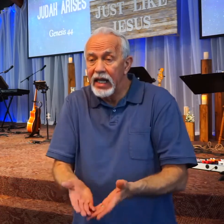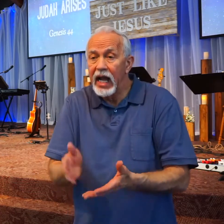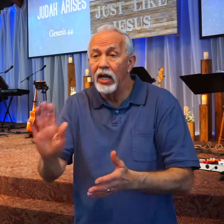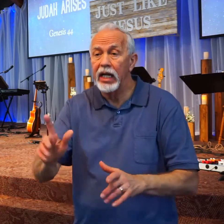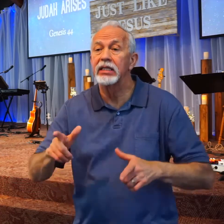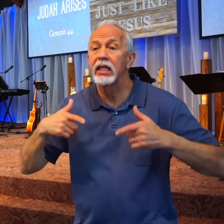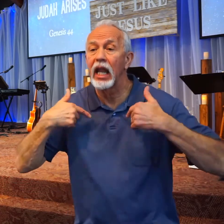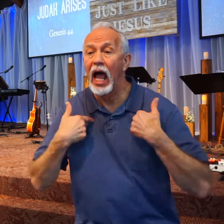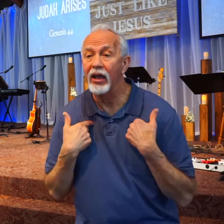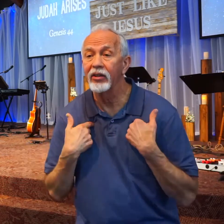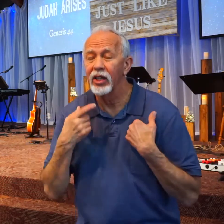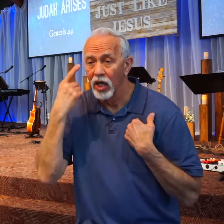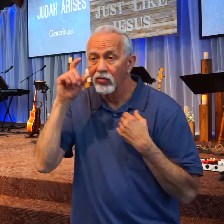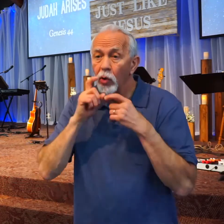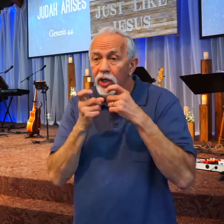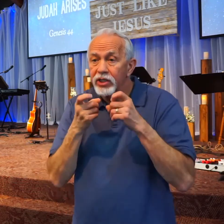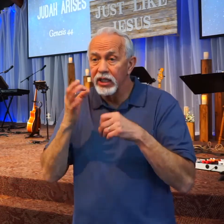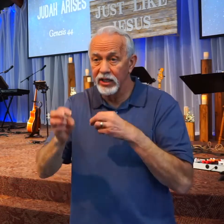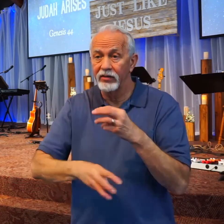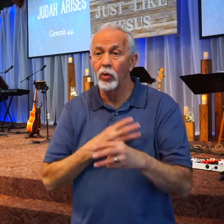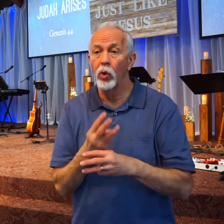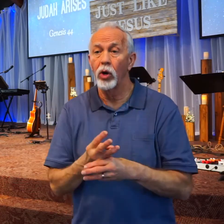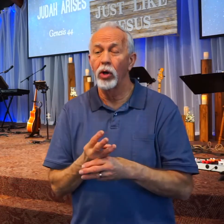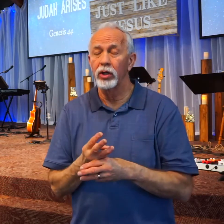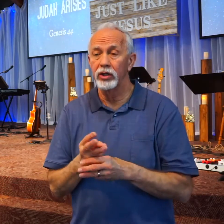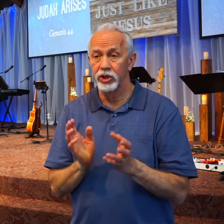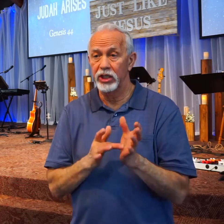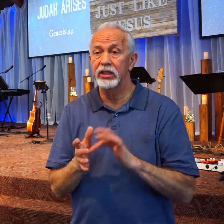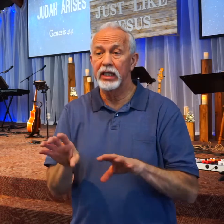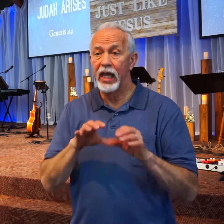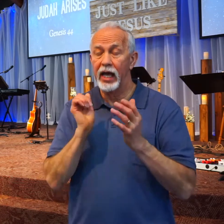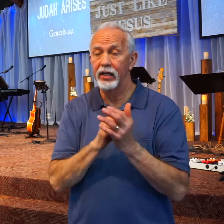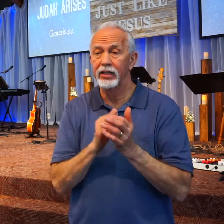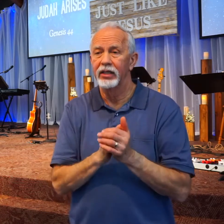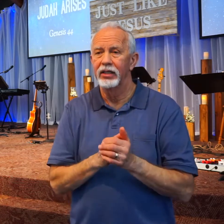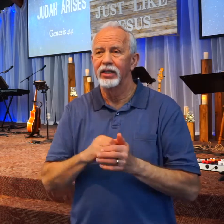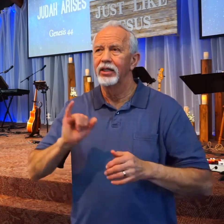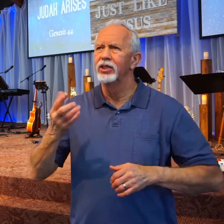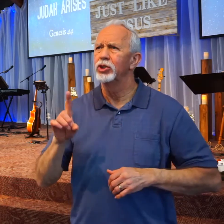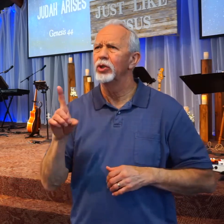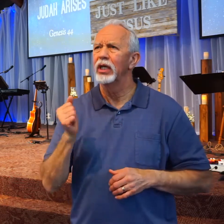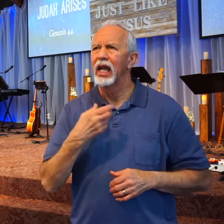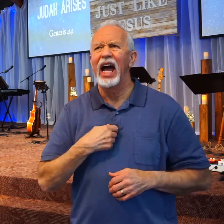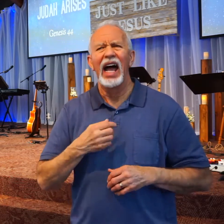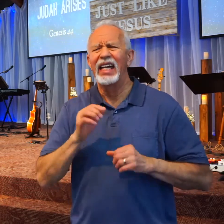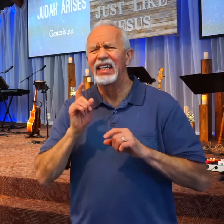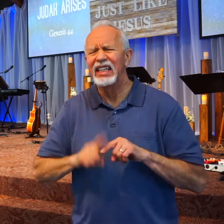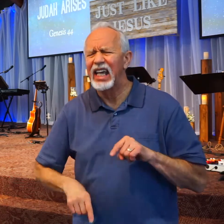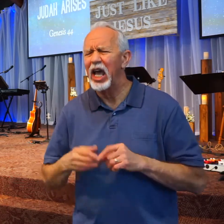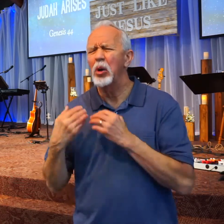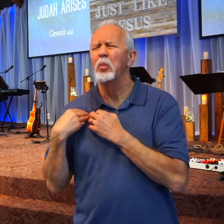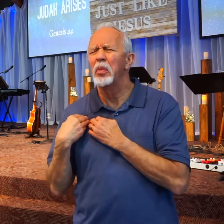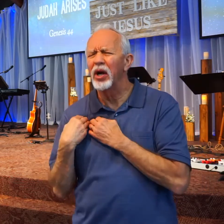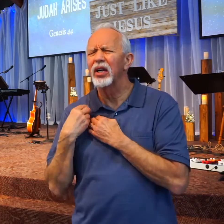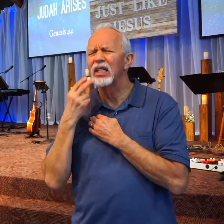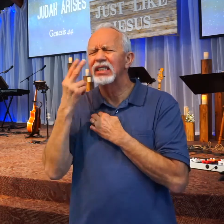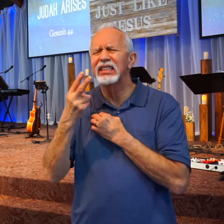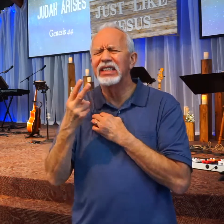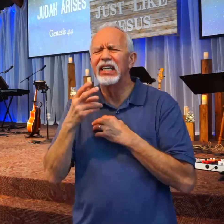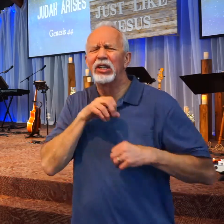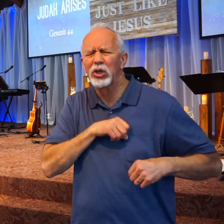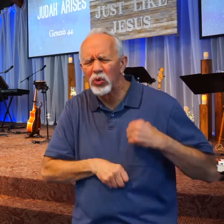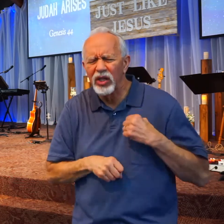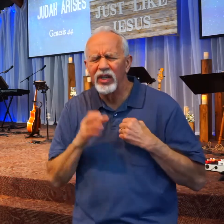life for the sins of the world. And we hear Judah here saying, I could not bear to see the grief that would overwhelm my